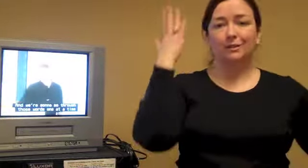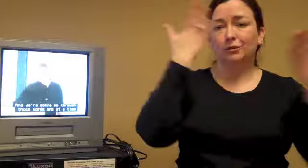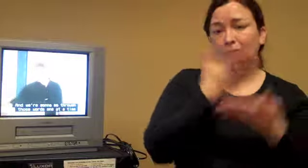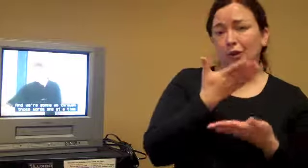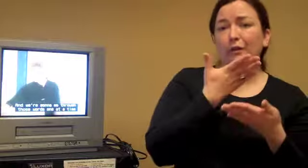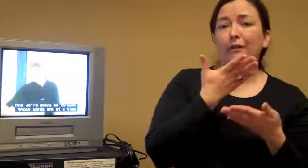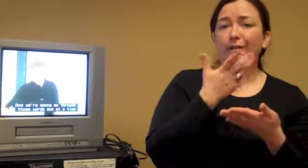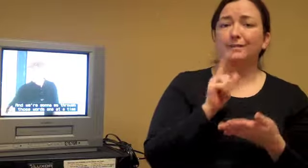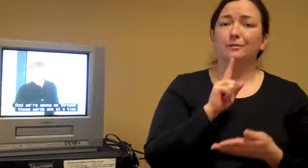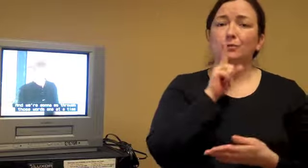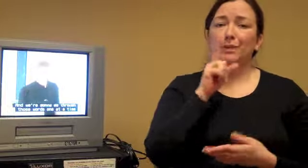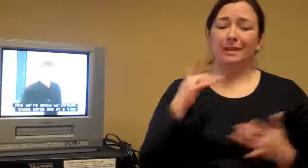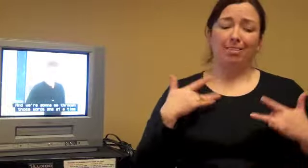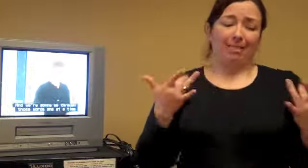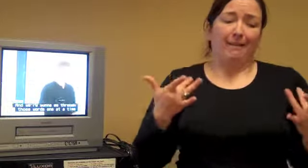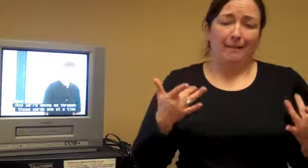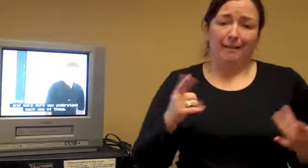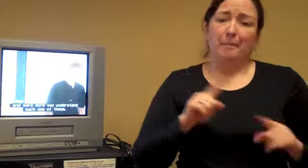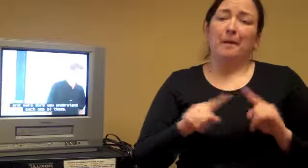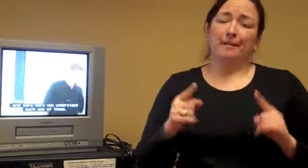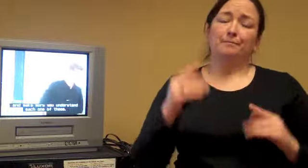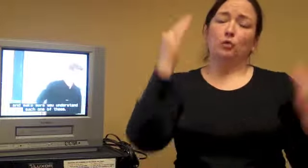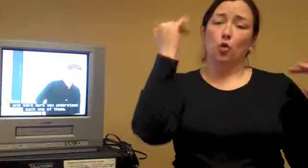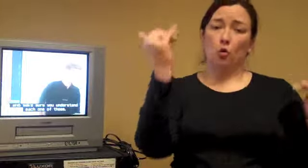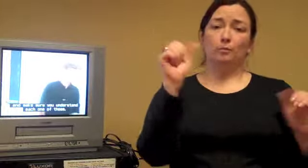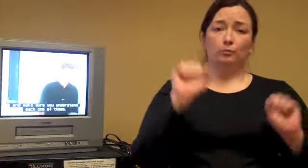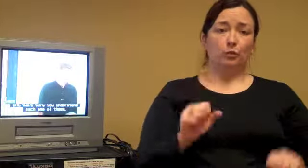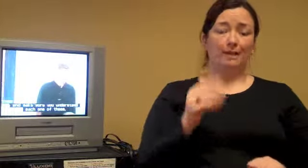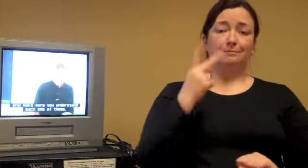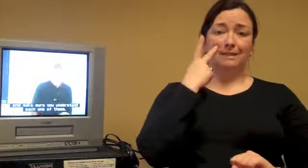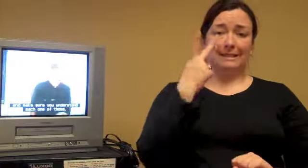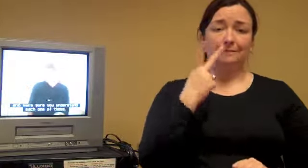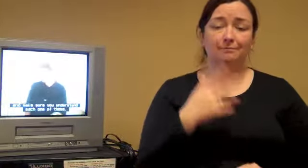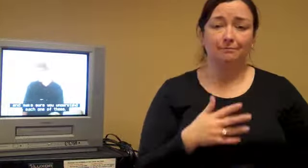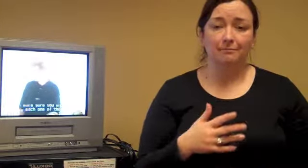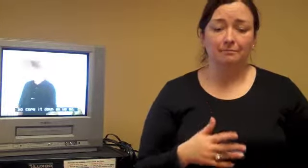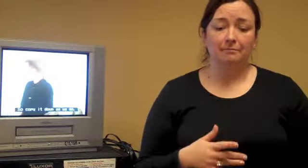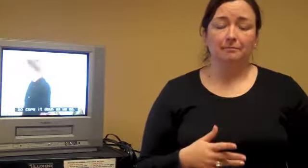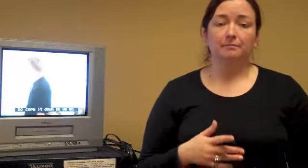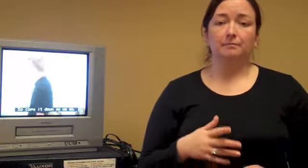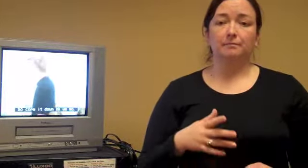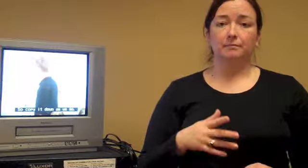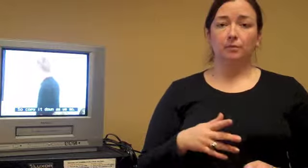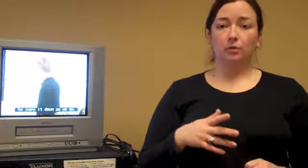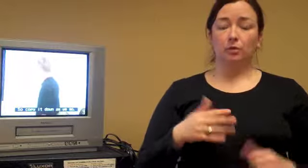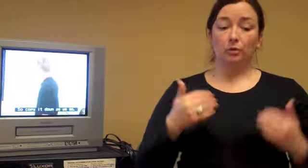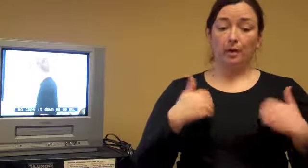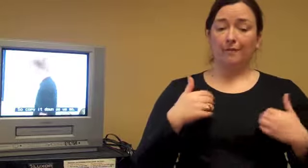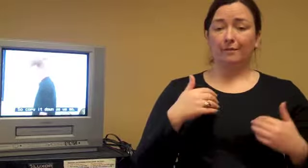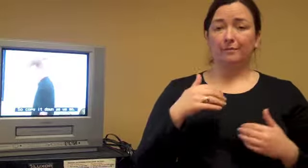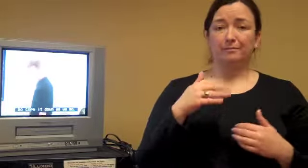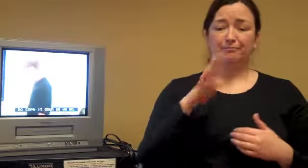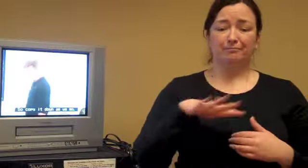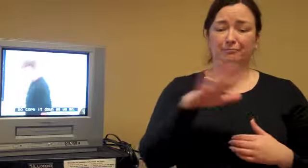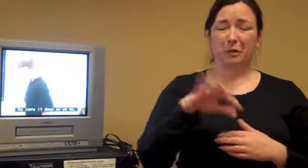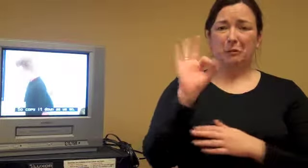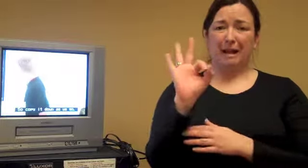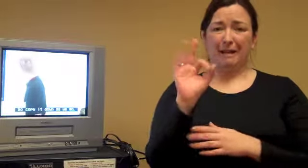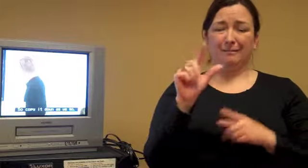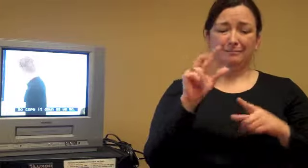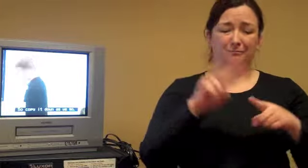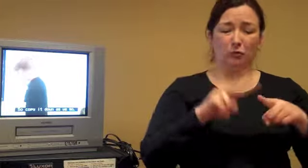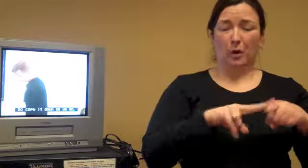go through those words one at a time and make sure you understand each one of those. So copy it down as we